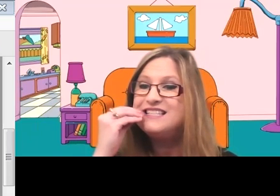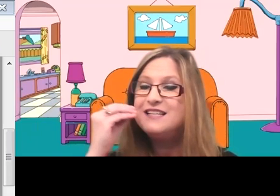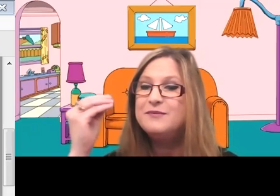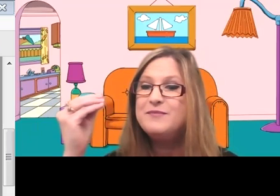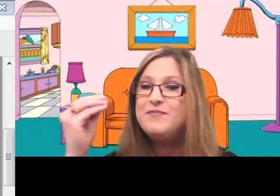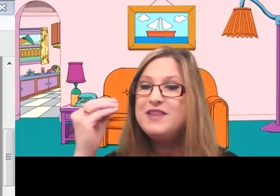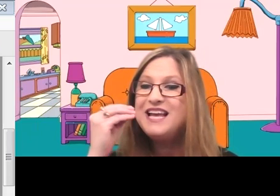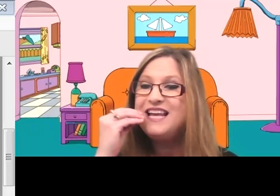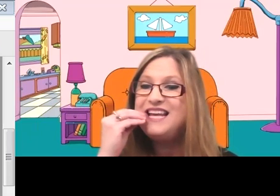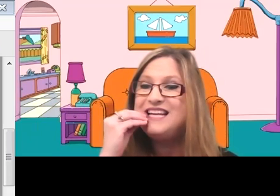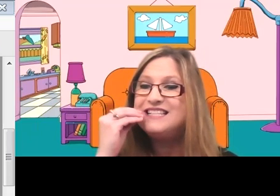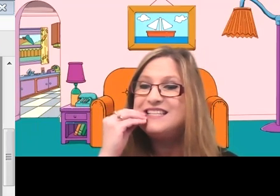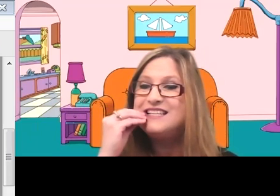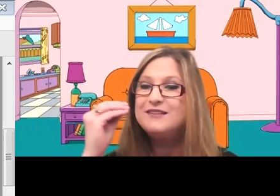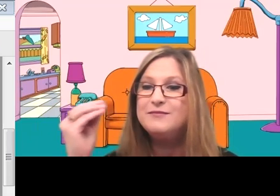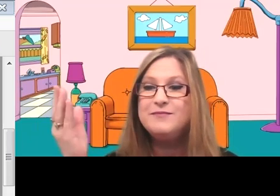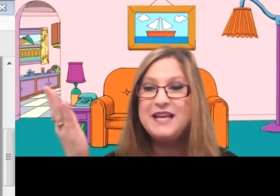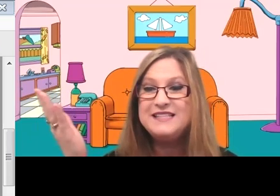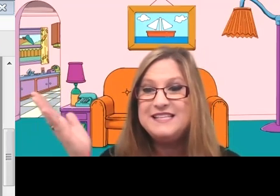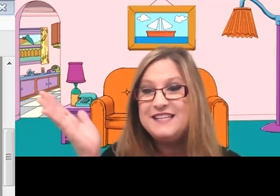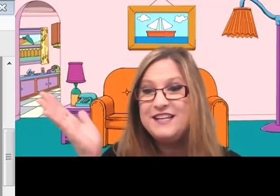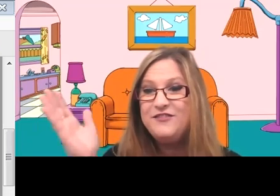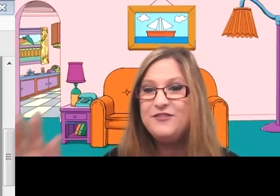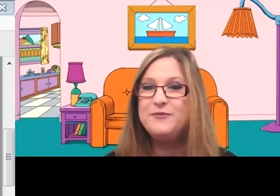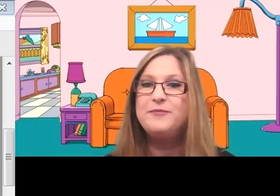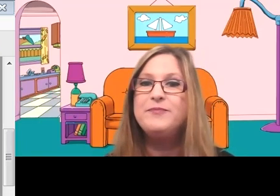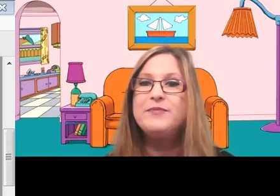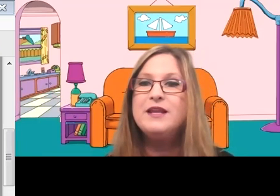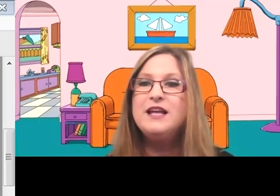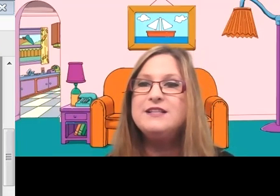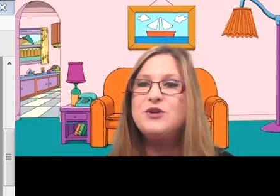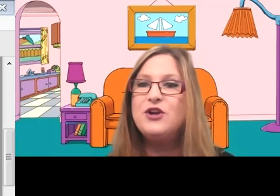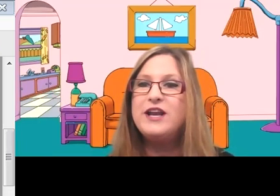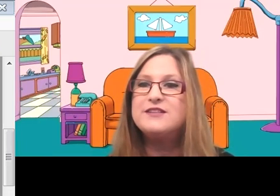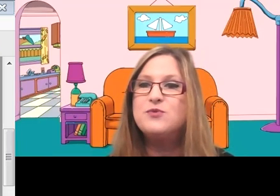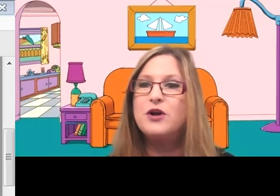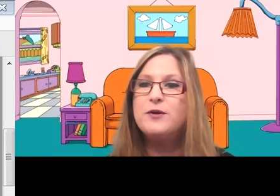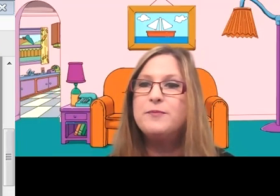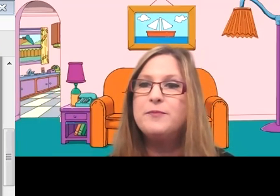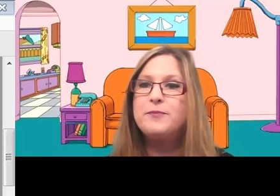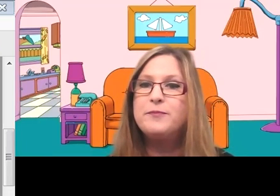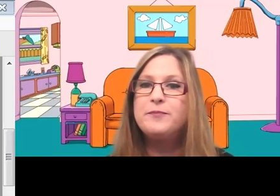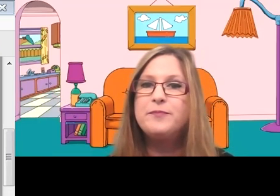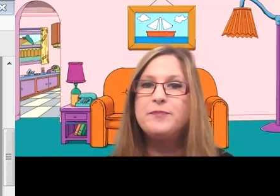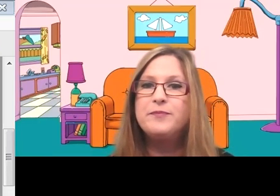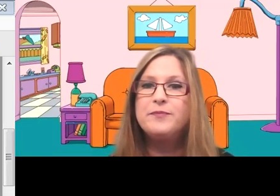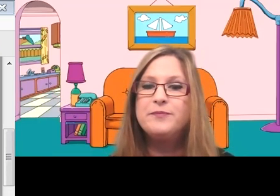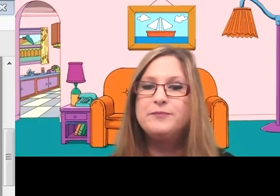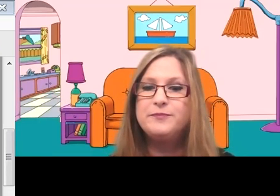Eat. Eat. That's easy enough. Let's look at our next word.